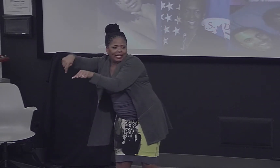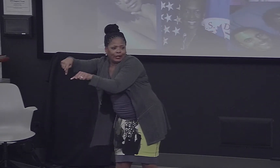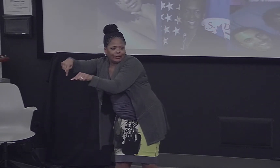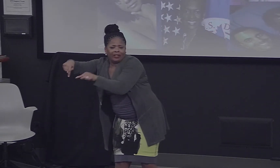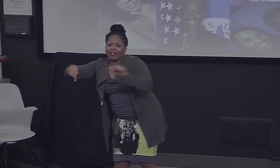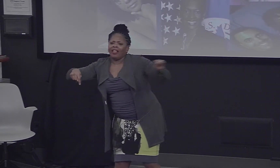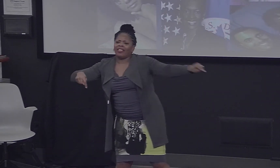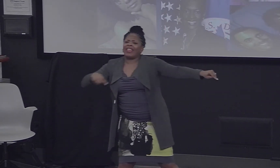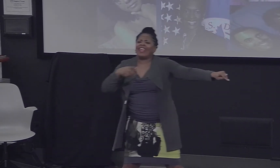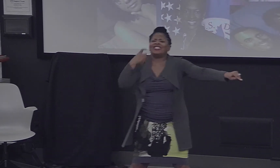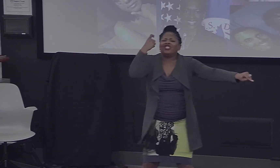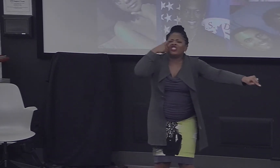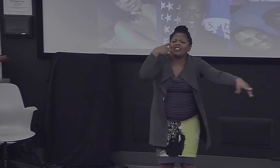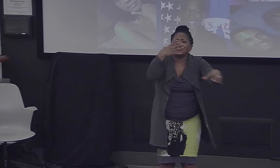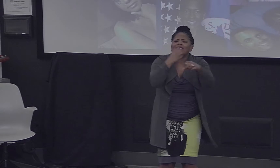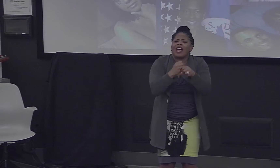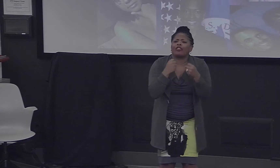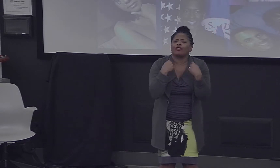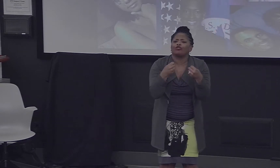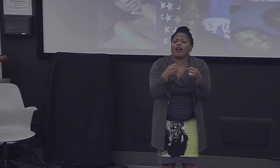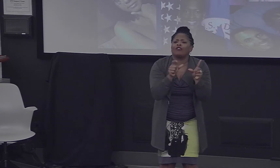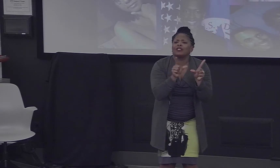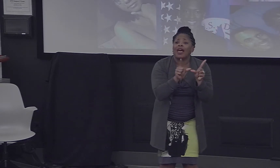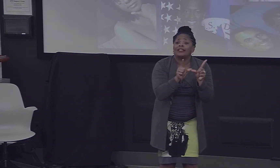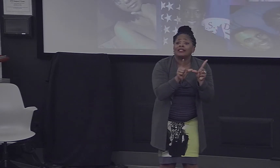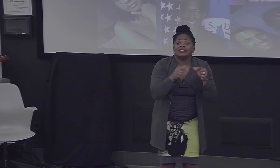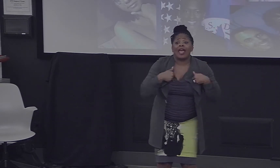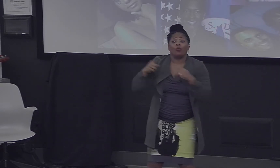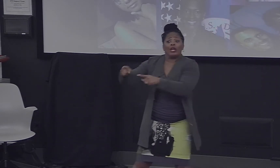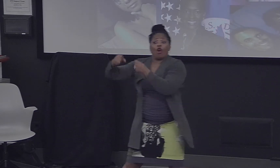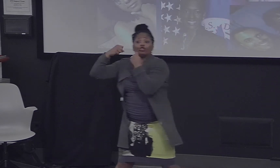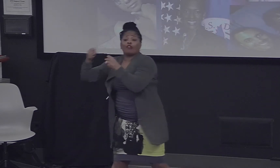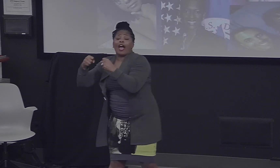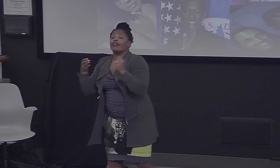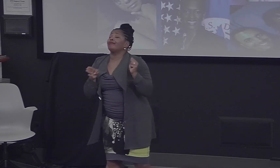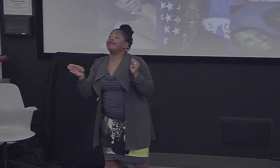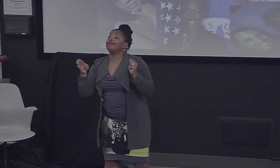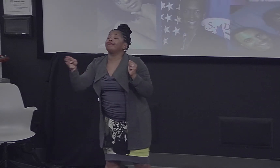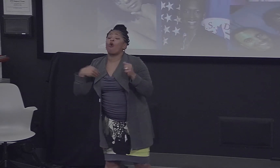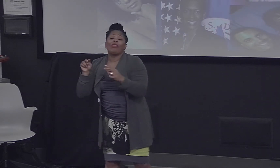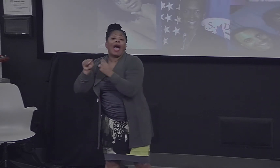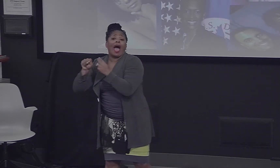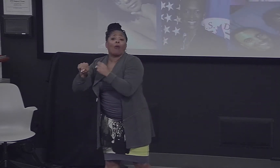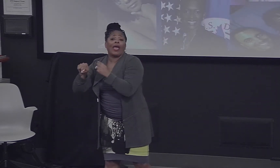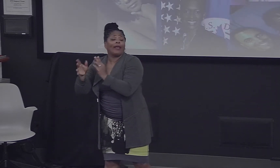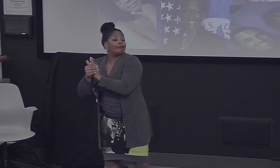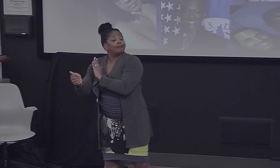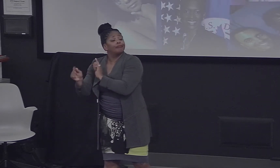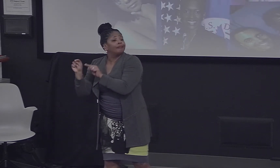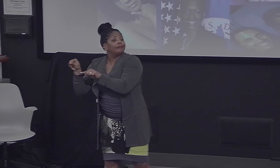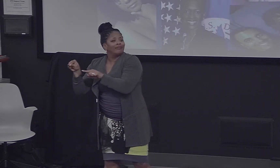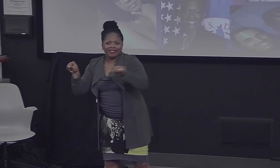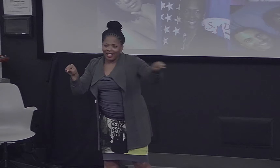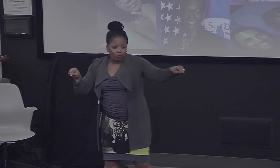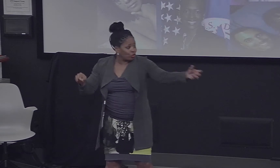corporatized. But what were some of the things that were really important initially? So there's strengths now. It's almost as if